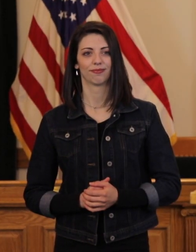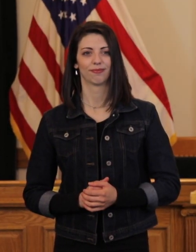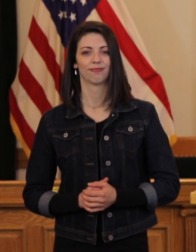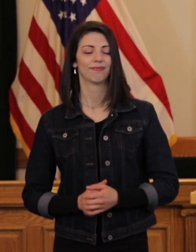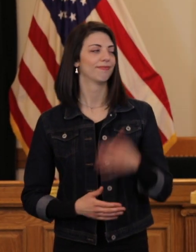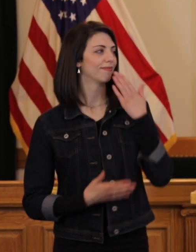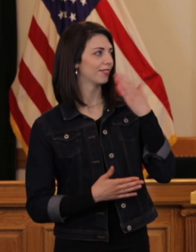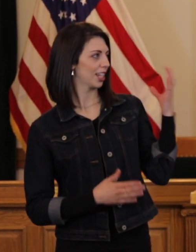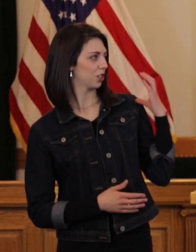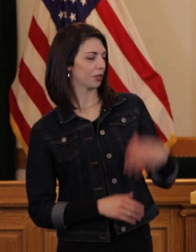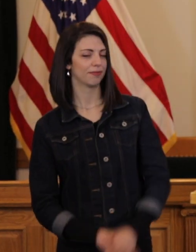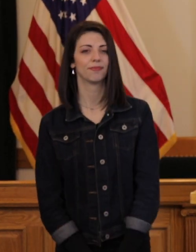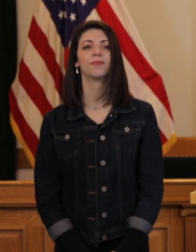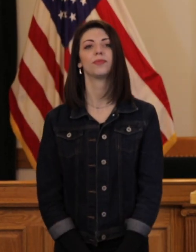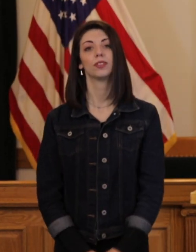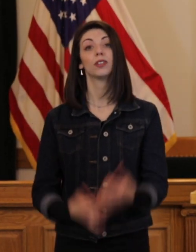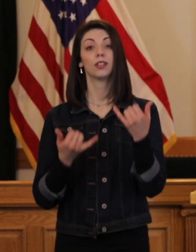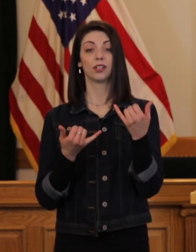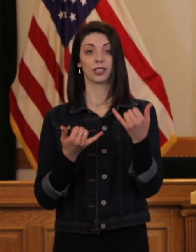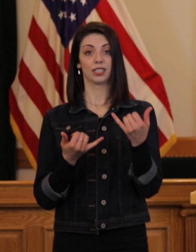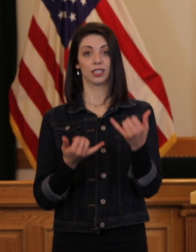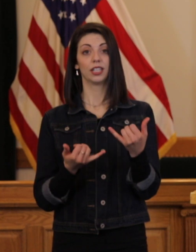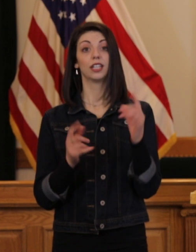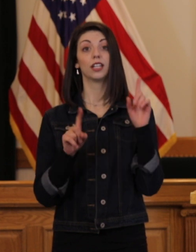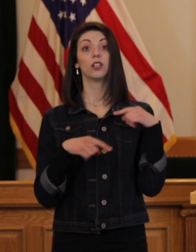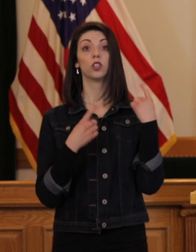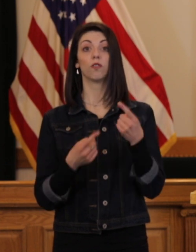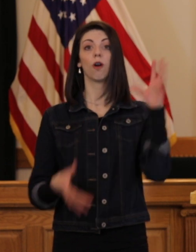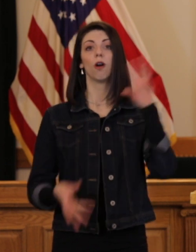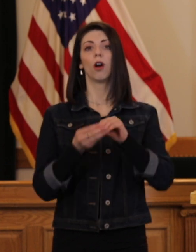Thank you, Chairman Weatherup. Today, we've had